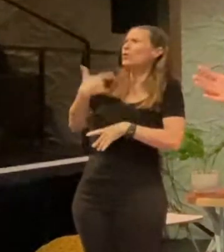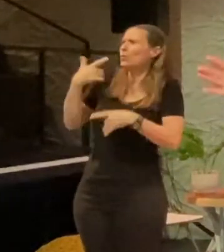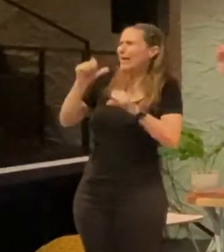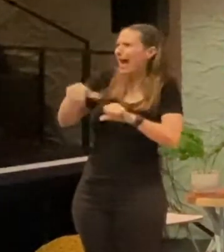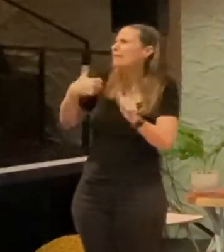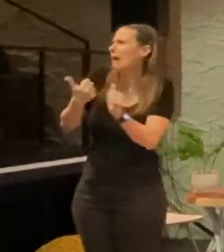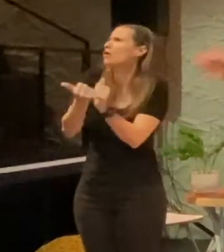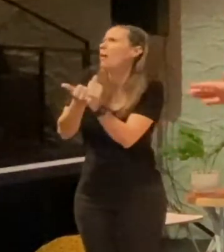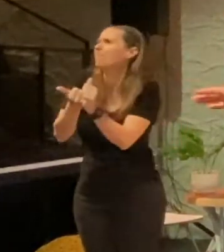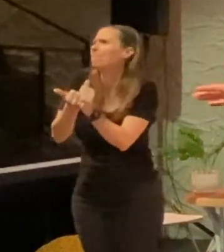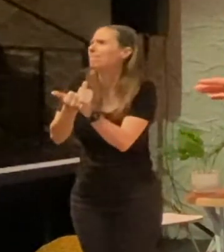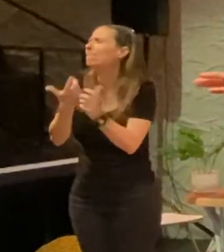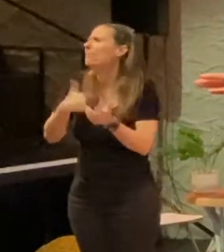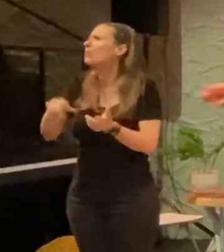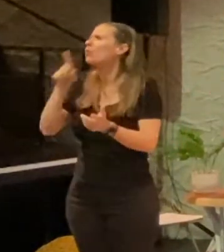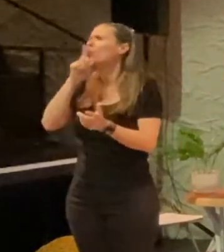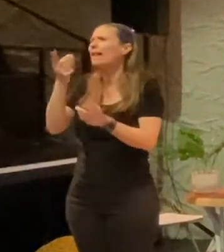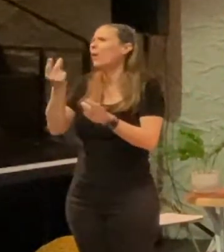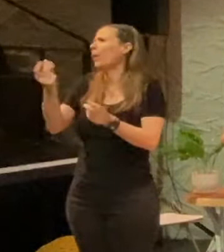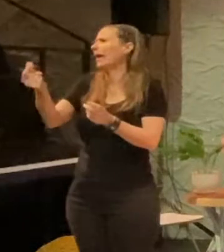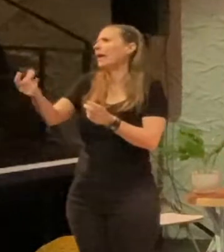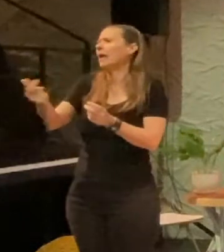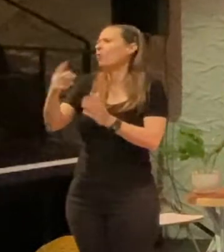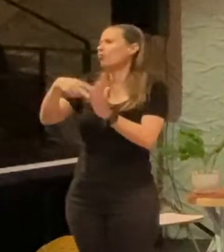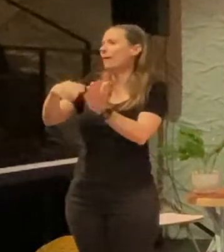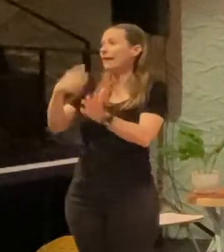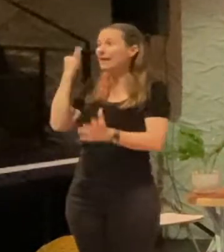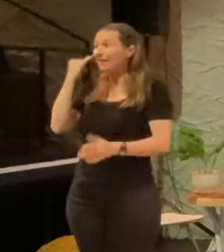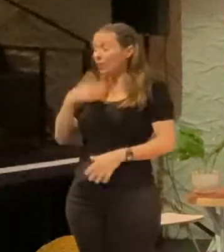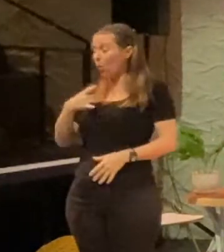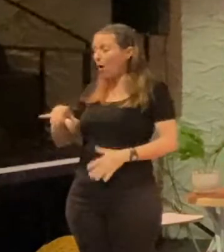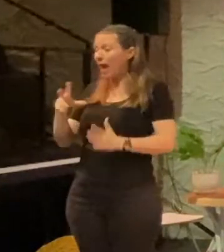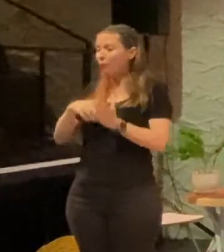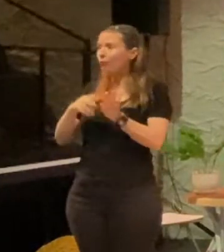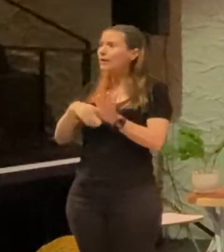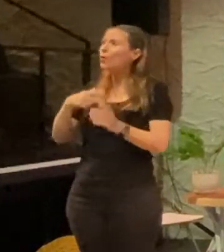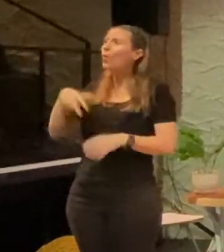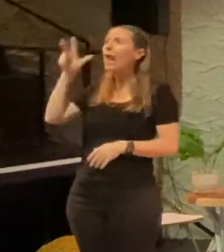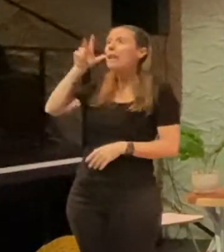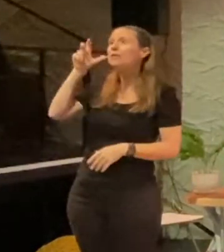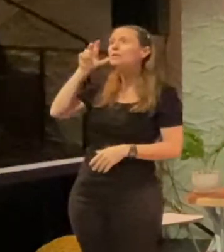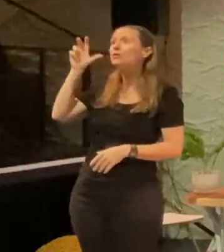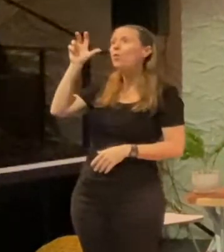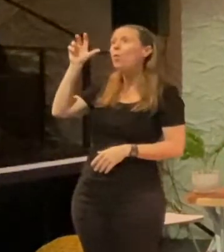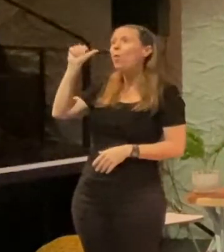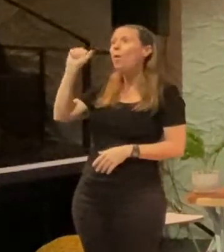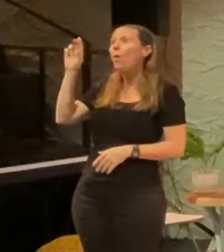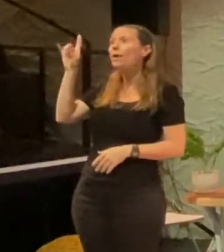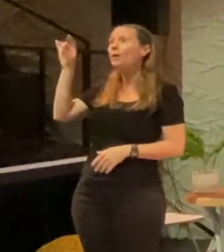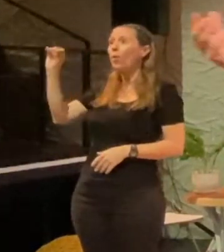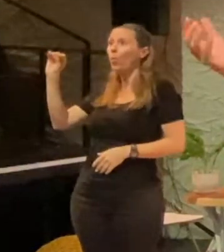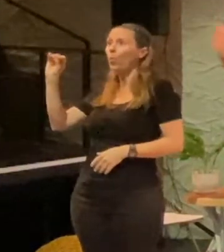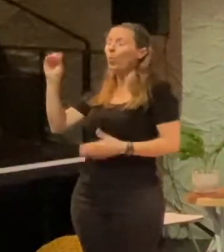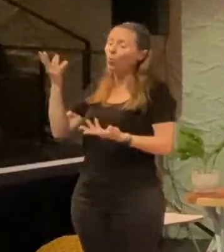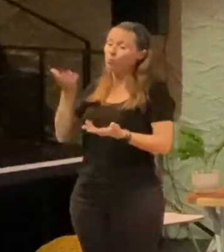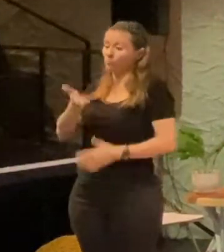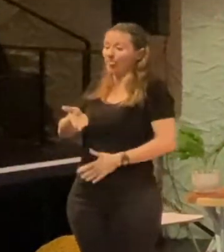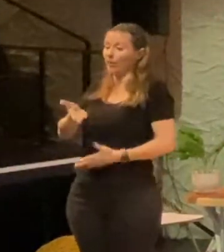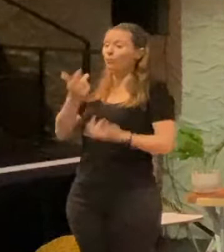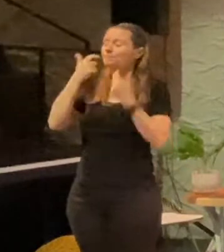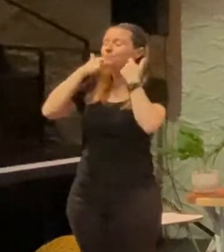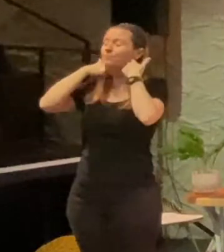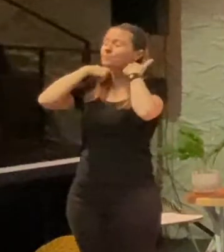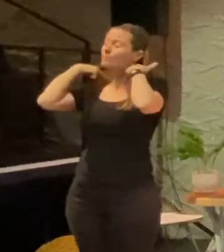up. These are really quick readings. If you don't like reading, you can even just listen to the audio. It's right there. But we're doing that